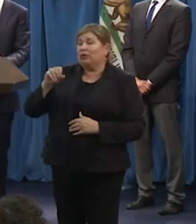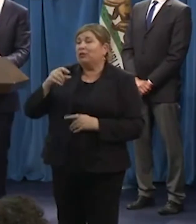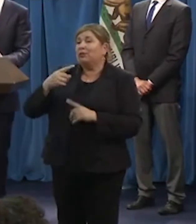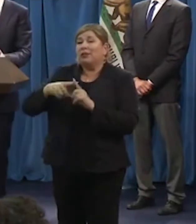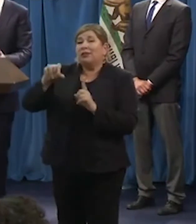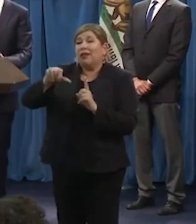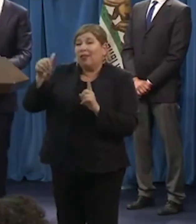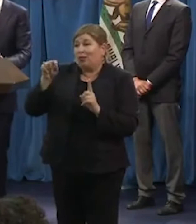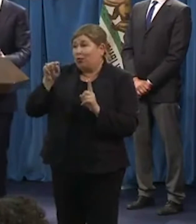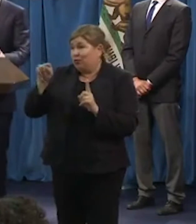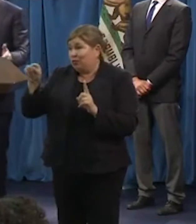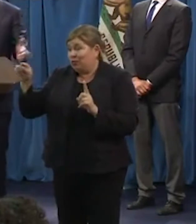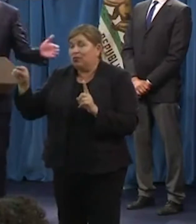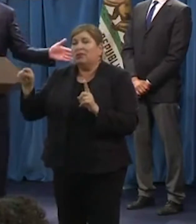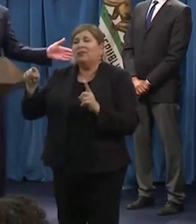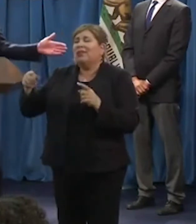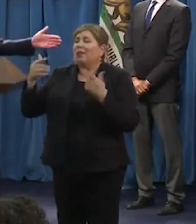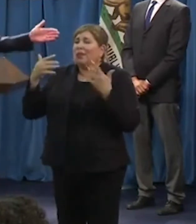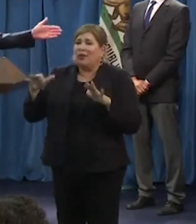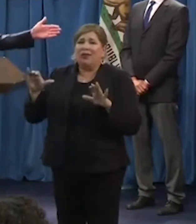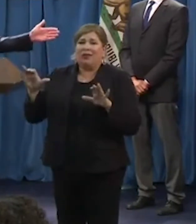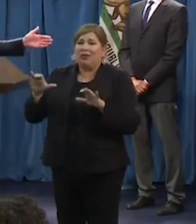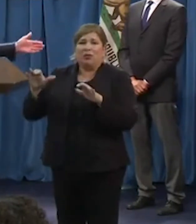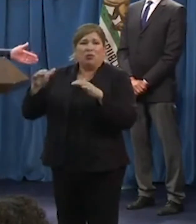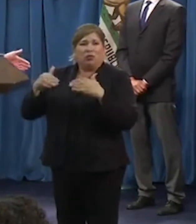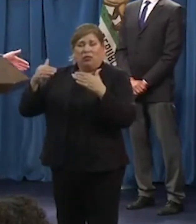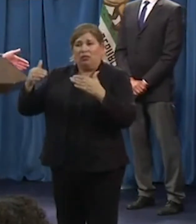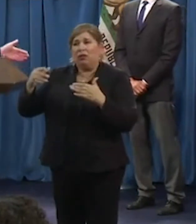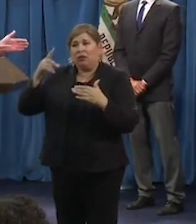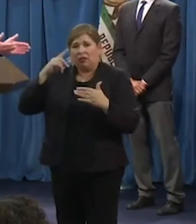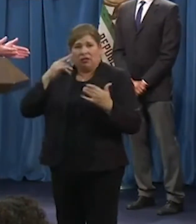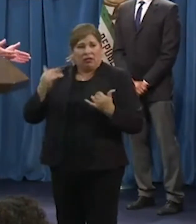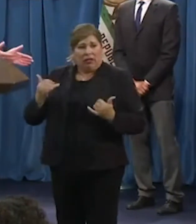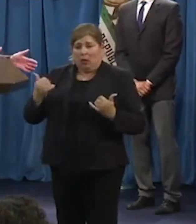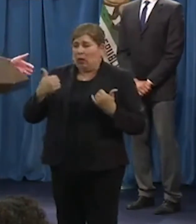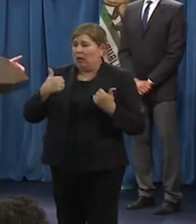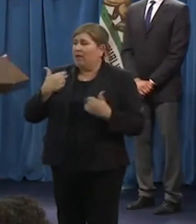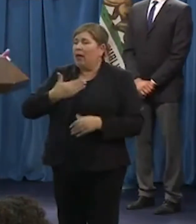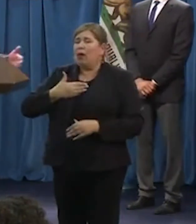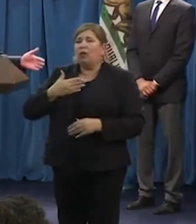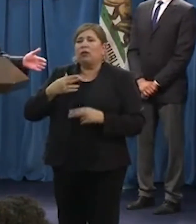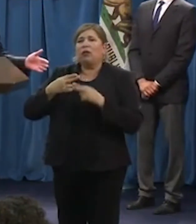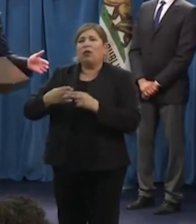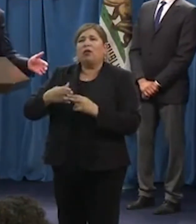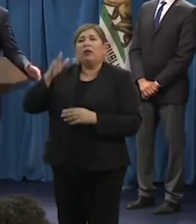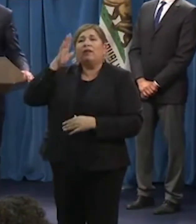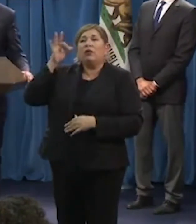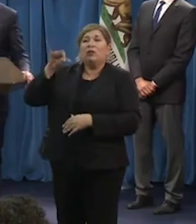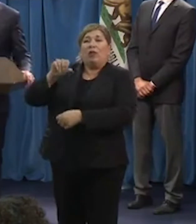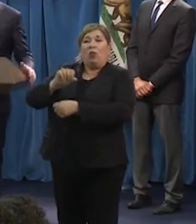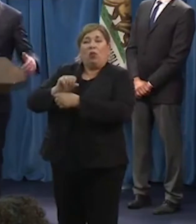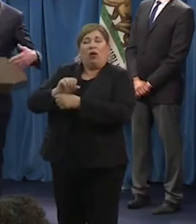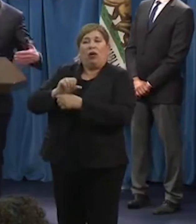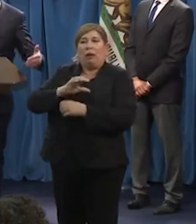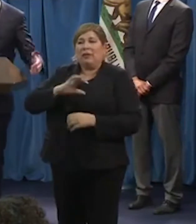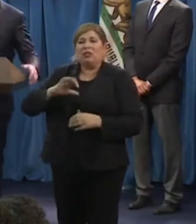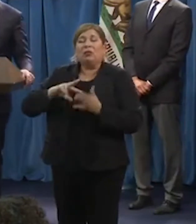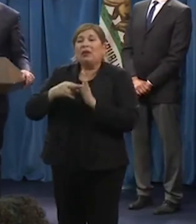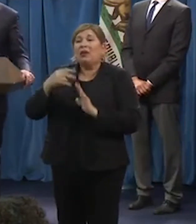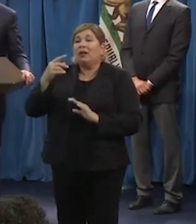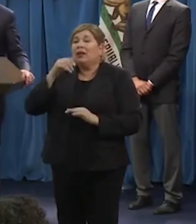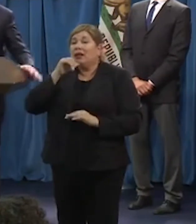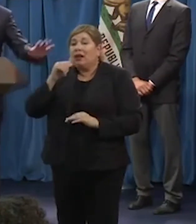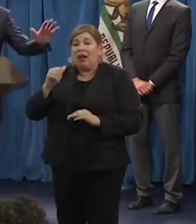doing that. In fact, I think we have today our Future of Work Commission. Not one person is in the same room. So we're already